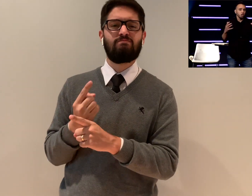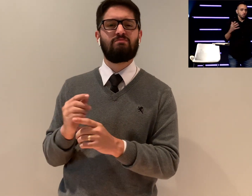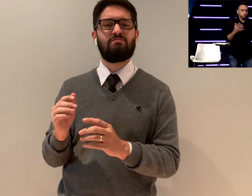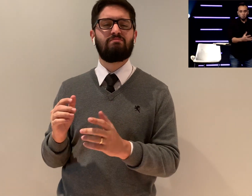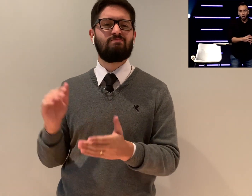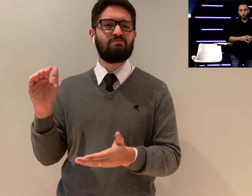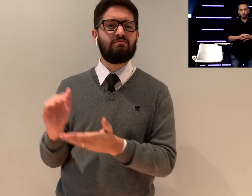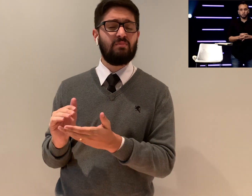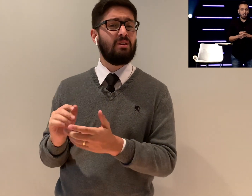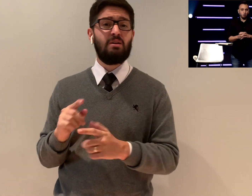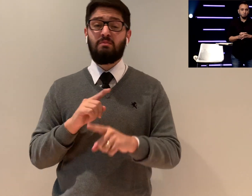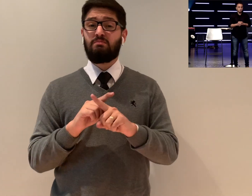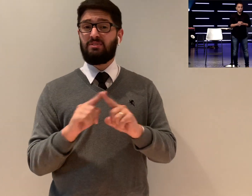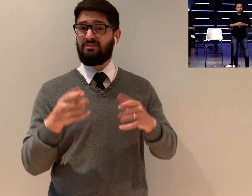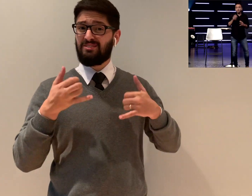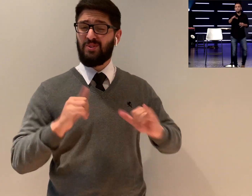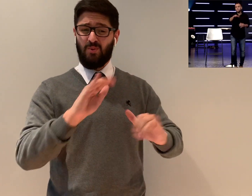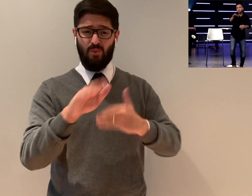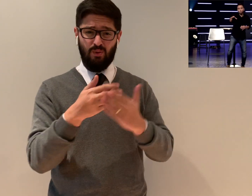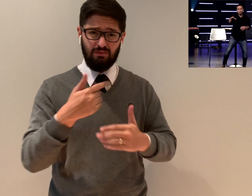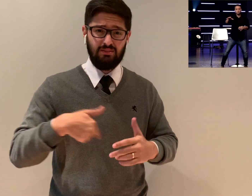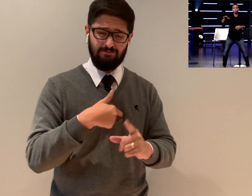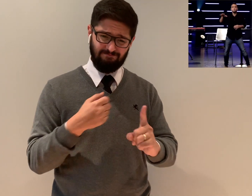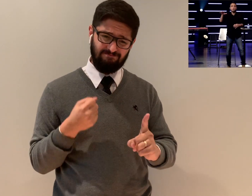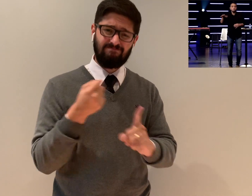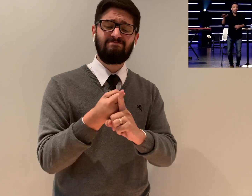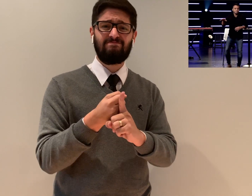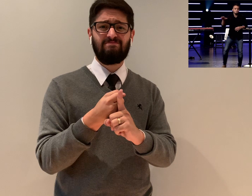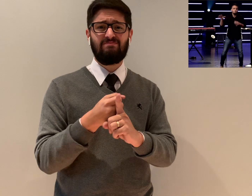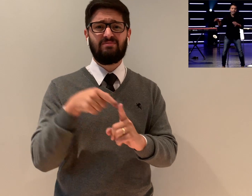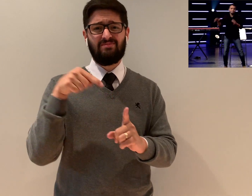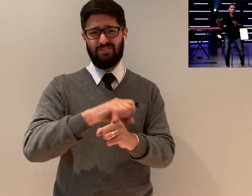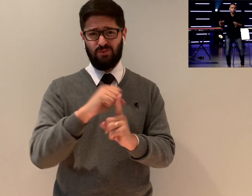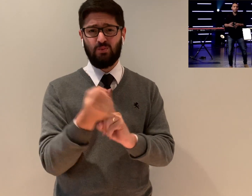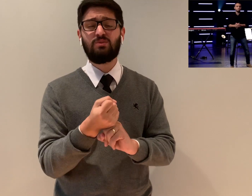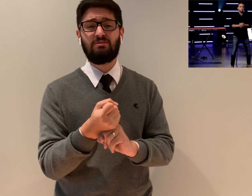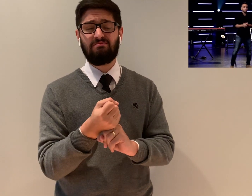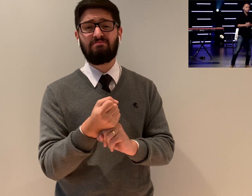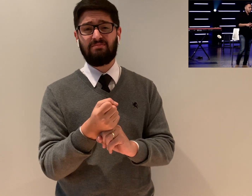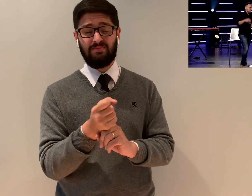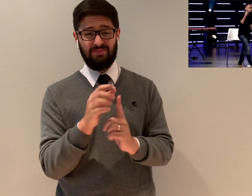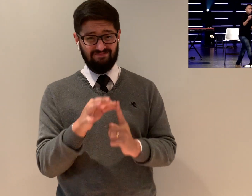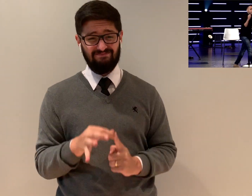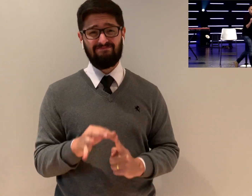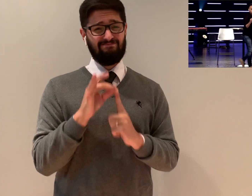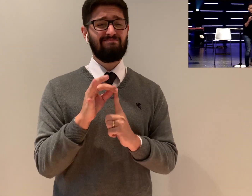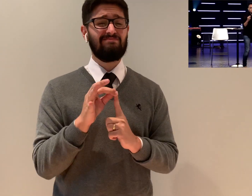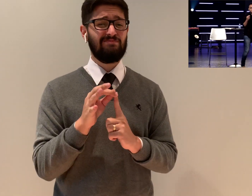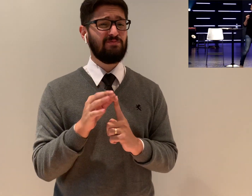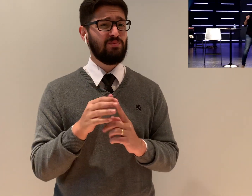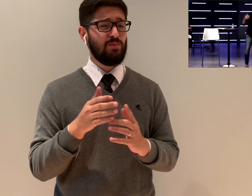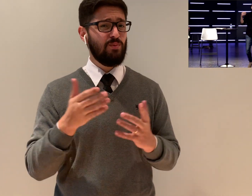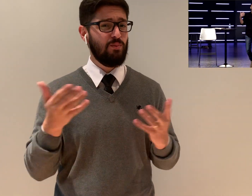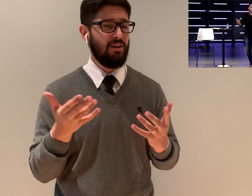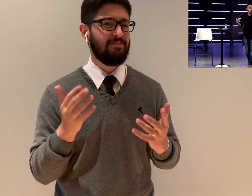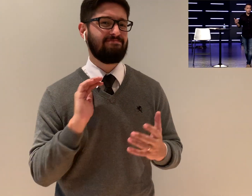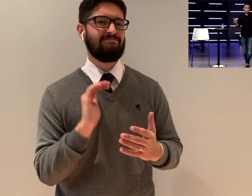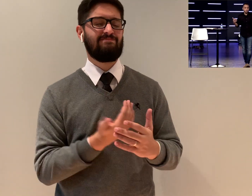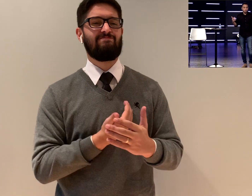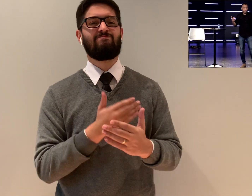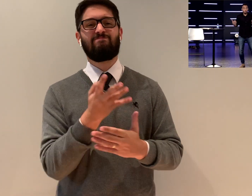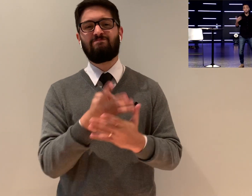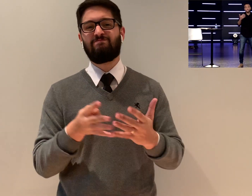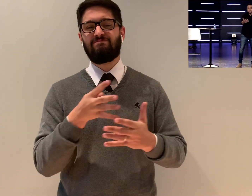much smaller scale. But every single one of us, we've been affected by this crisis, especially in the